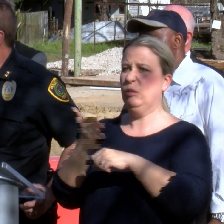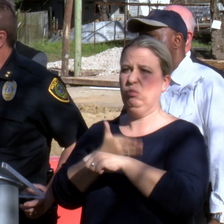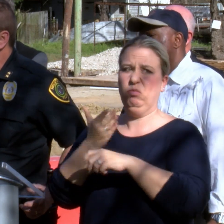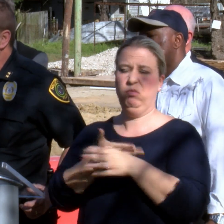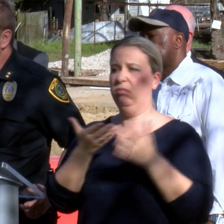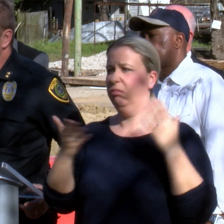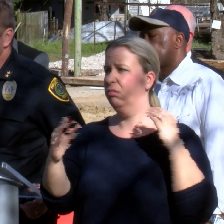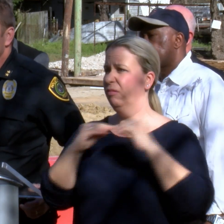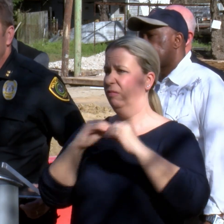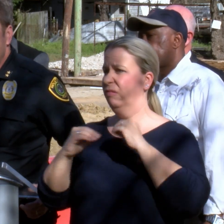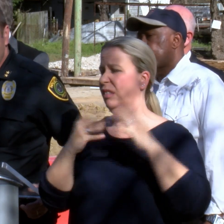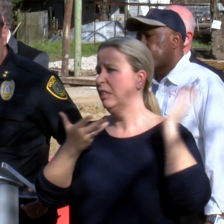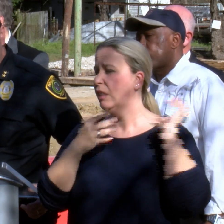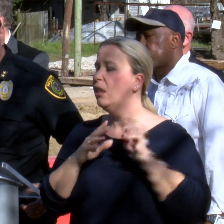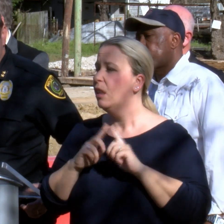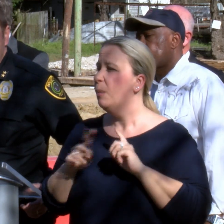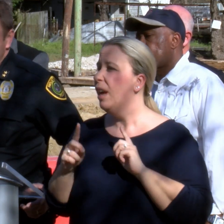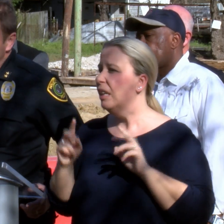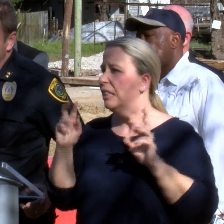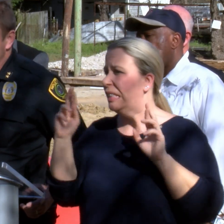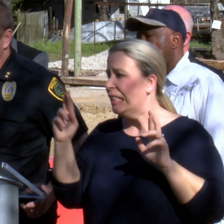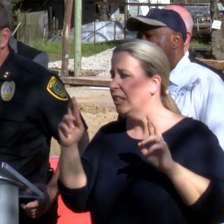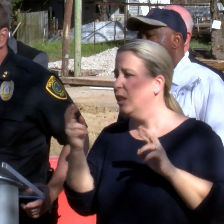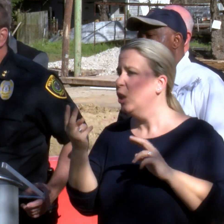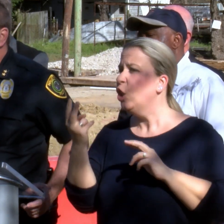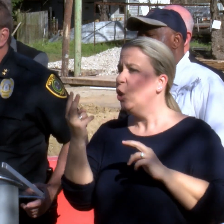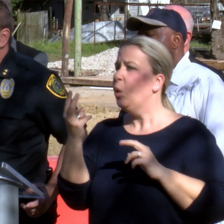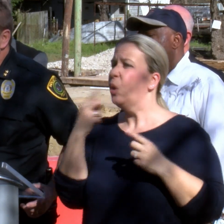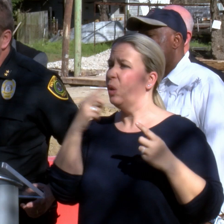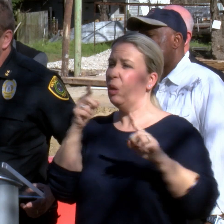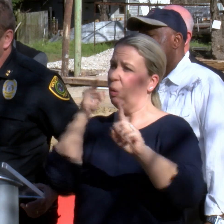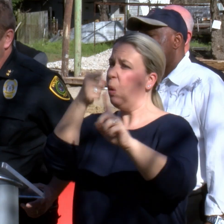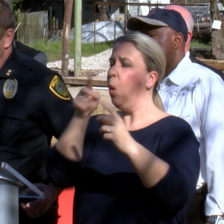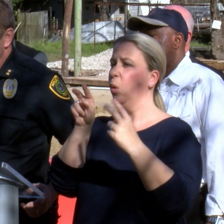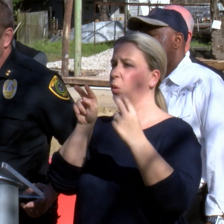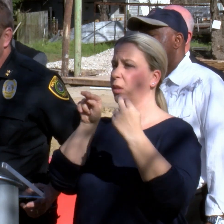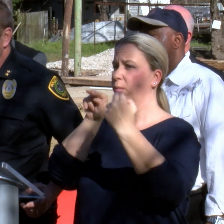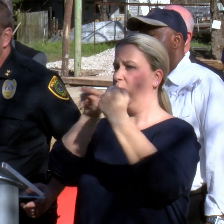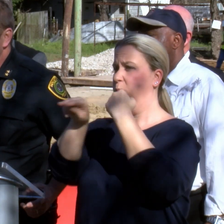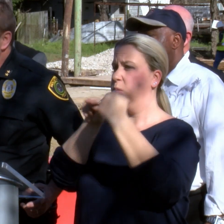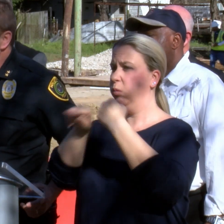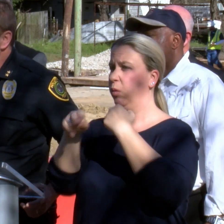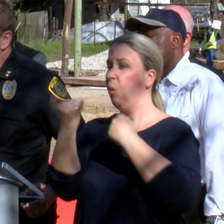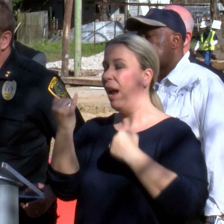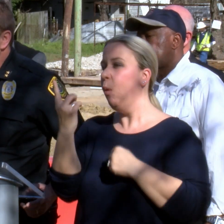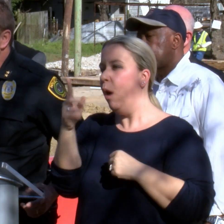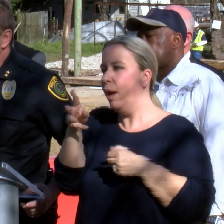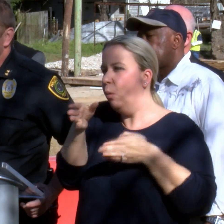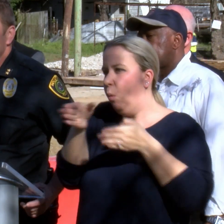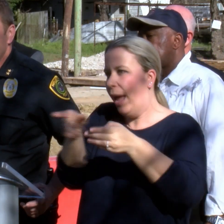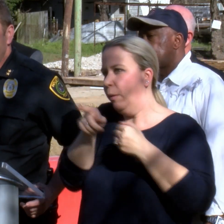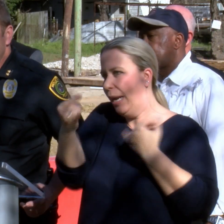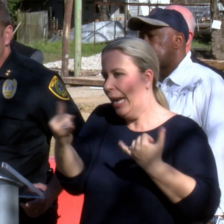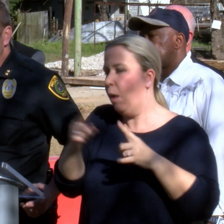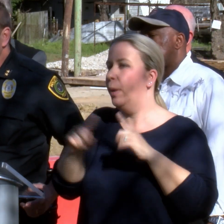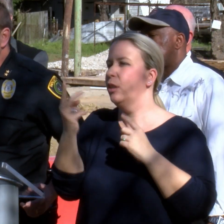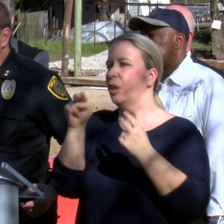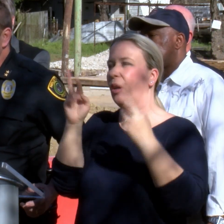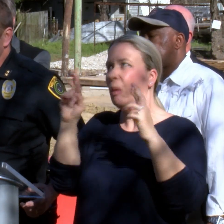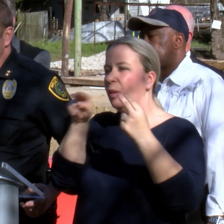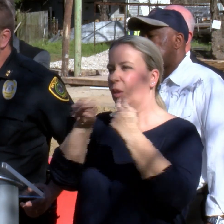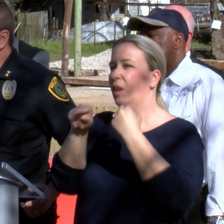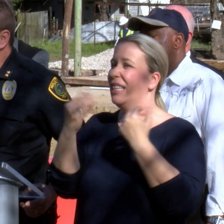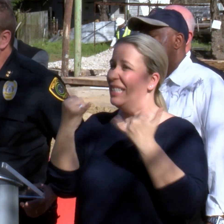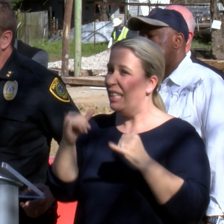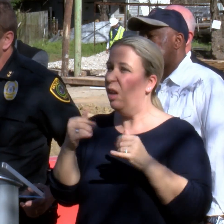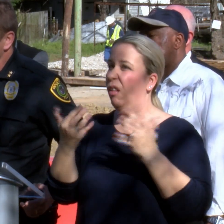So we do anticipate getting 2 lanes open on the other side, but it's still going to be delays. So please be patient